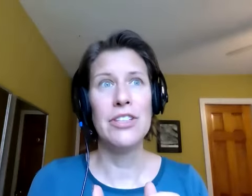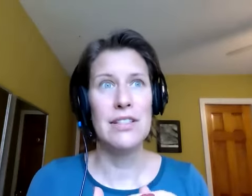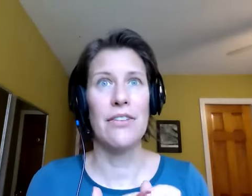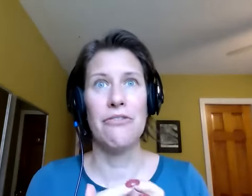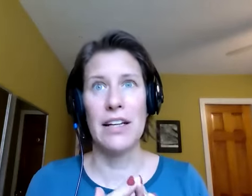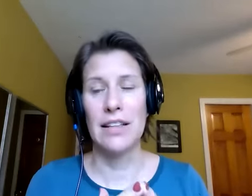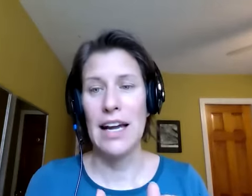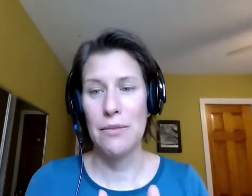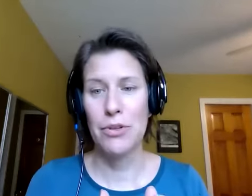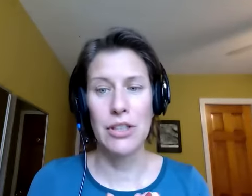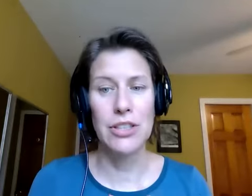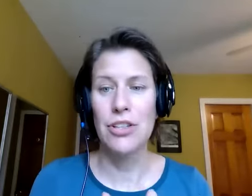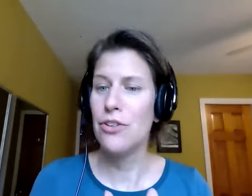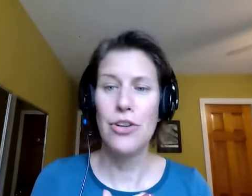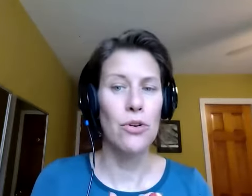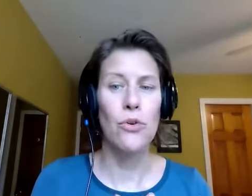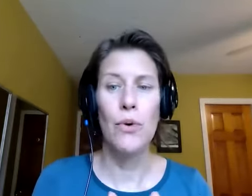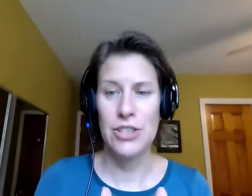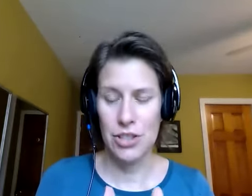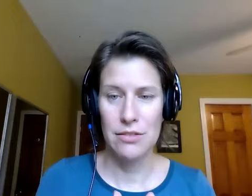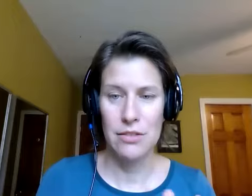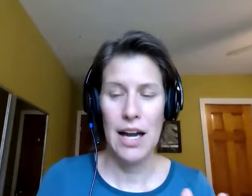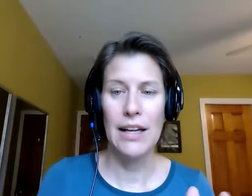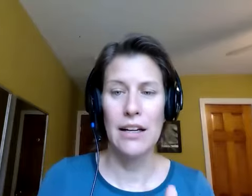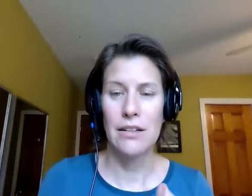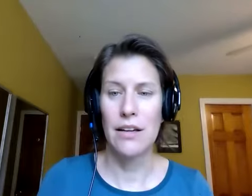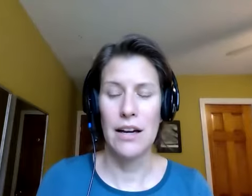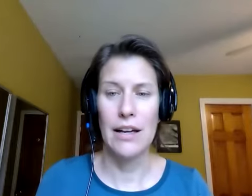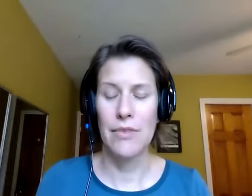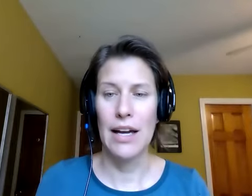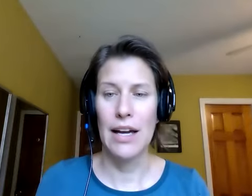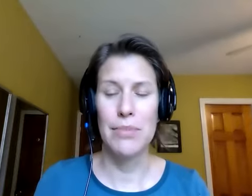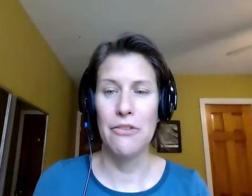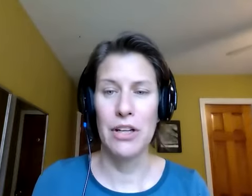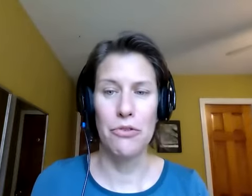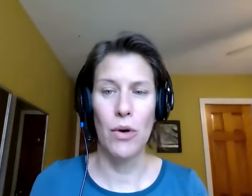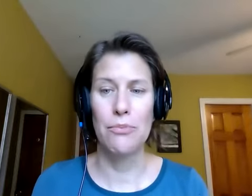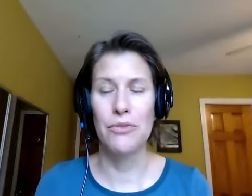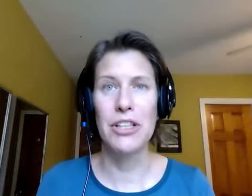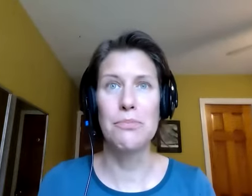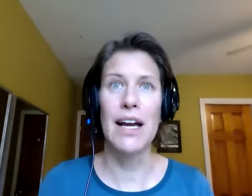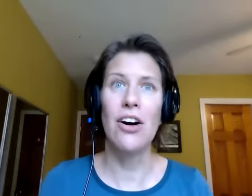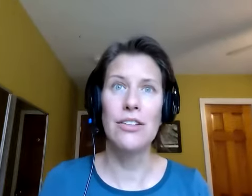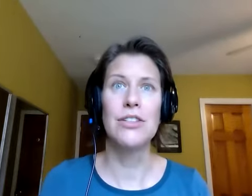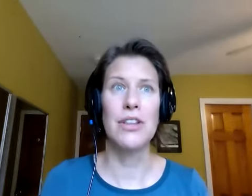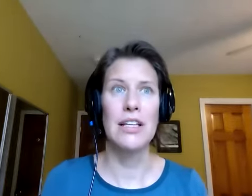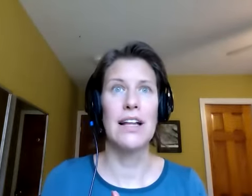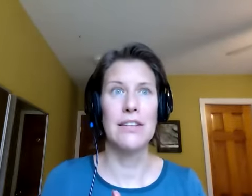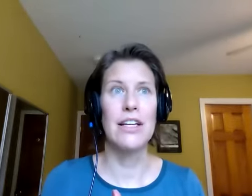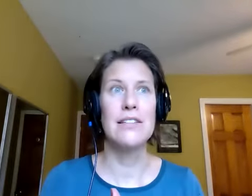discount the fact that I had privilege. No question. I got, uh, I, I benefited from white privilege, but I also think that there is